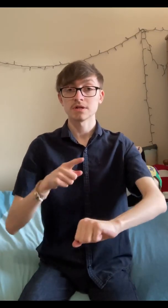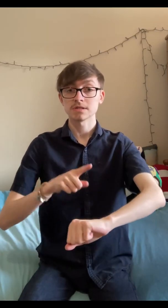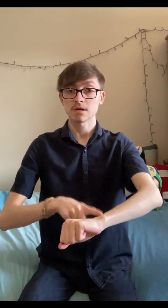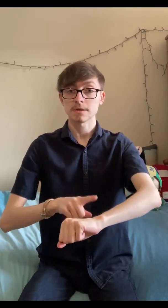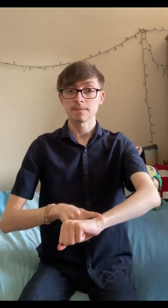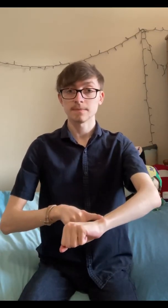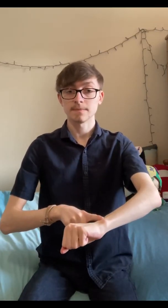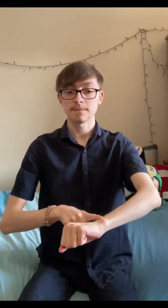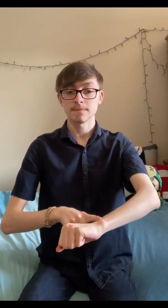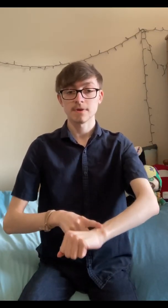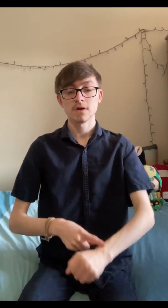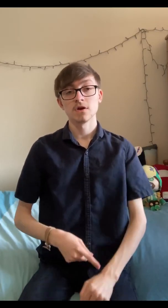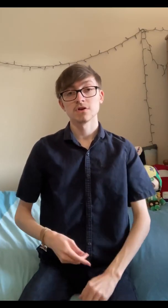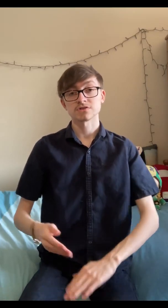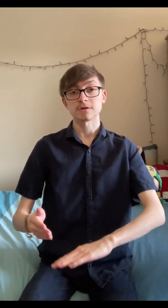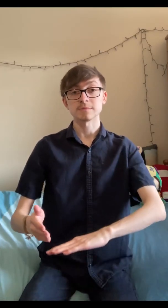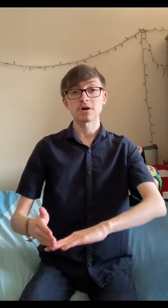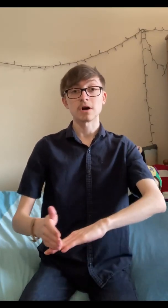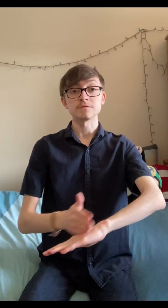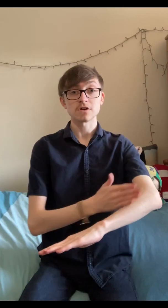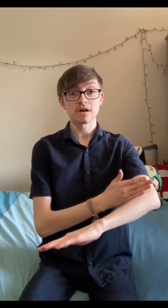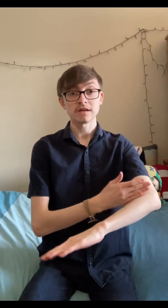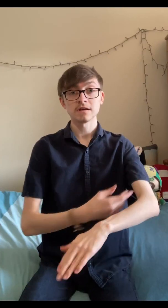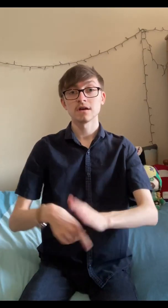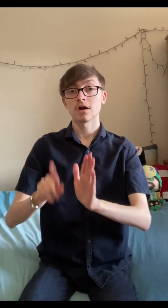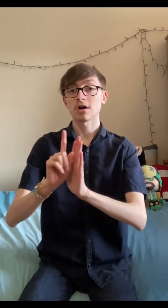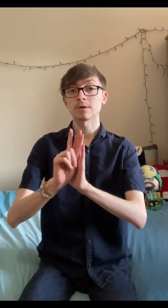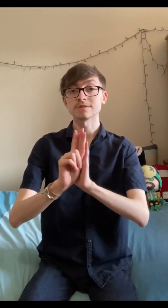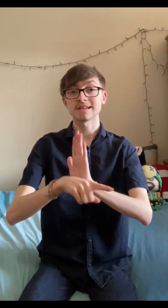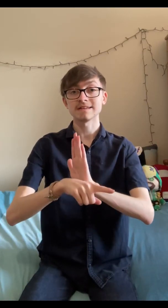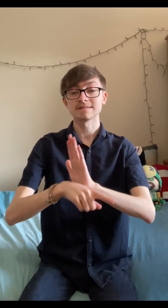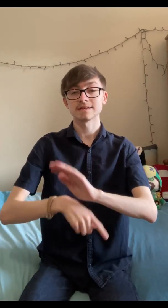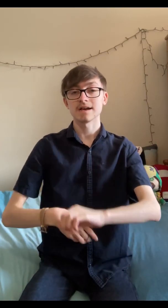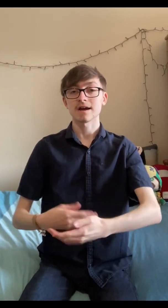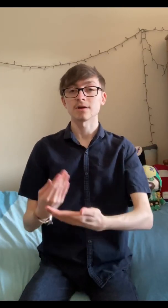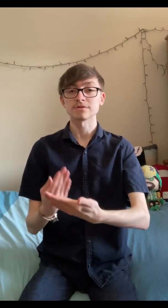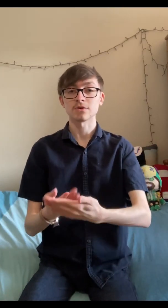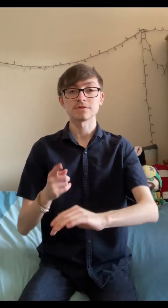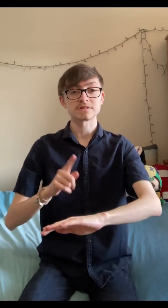time. So that would be I was early, I was late, and I was on time.